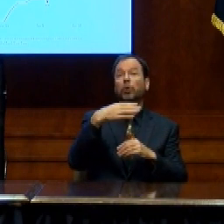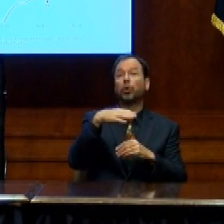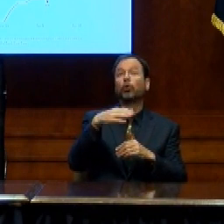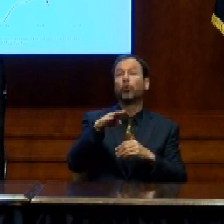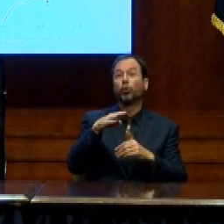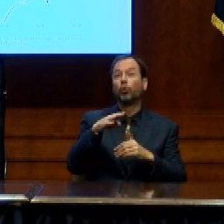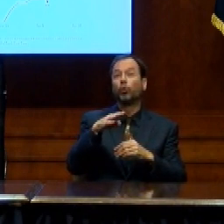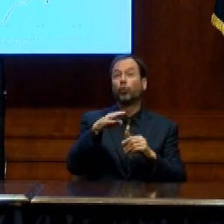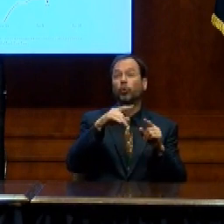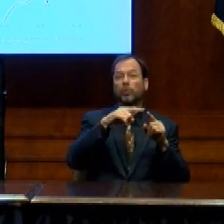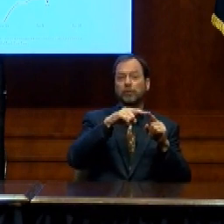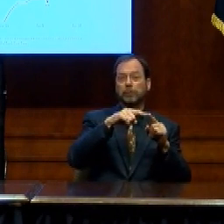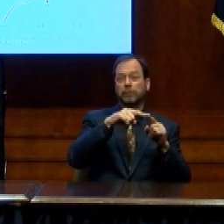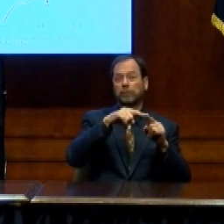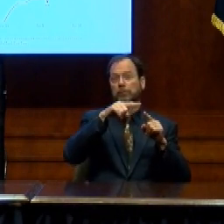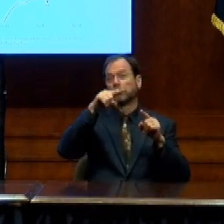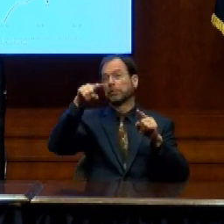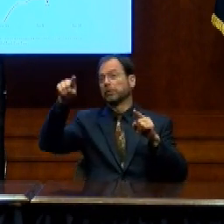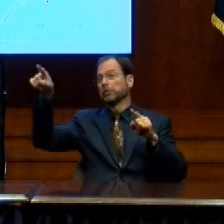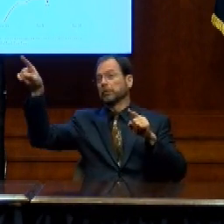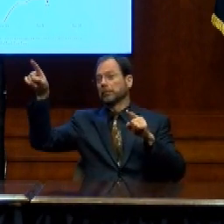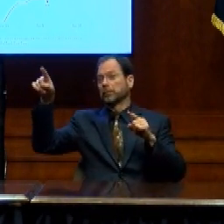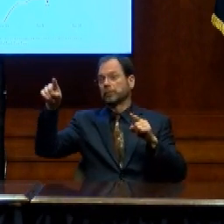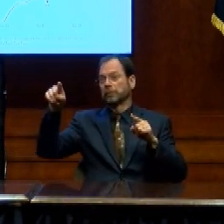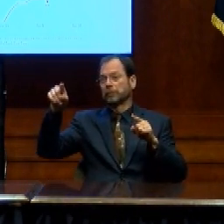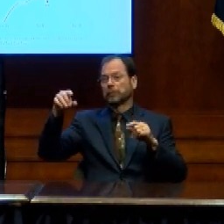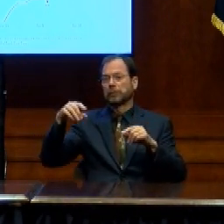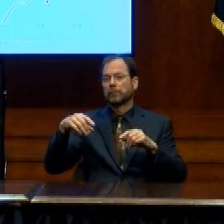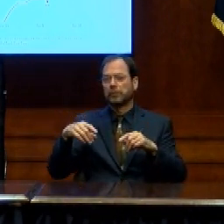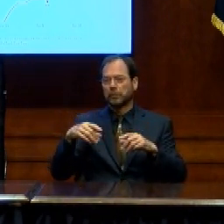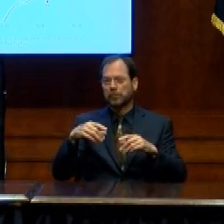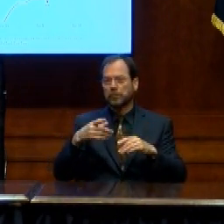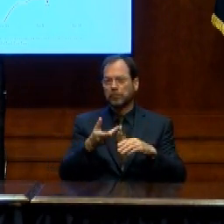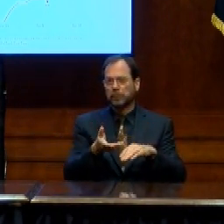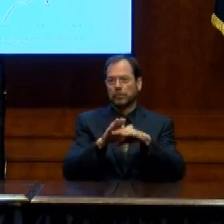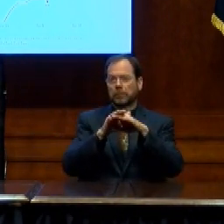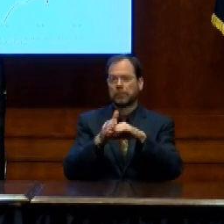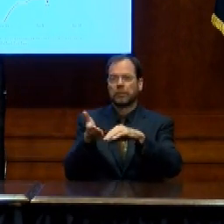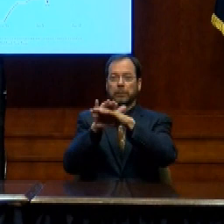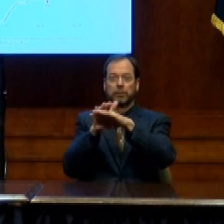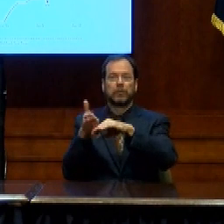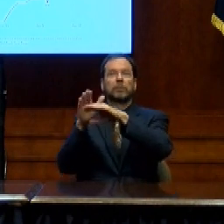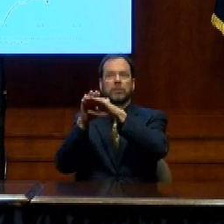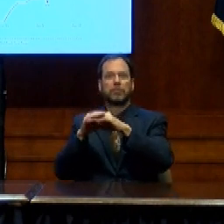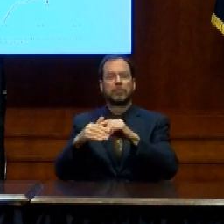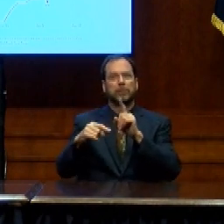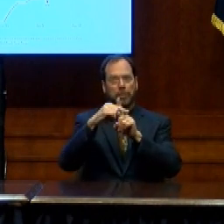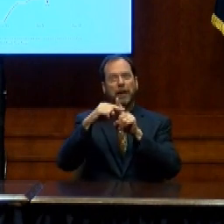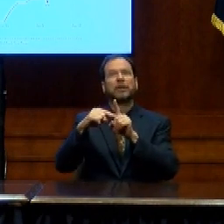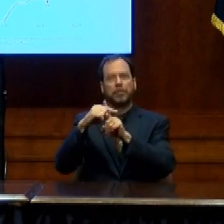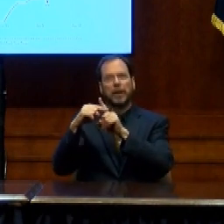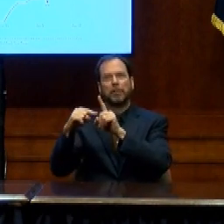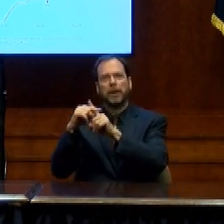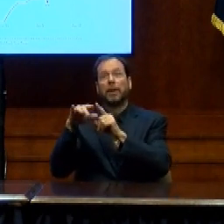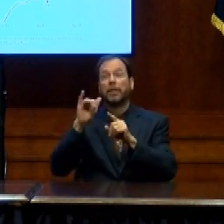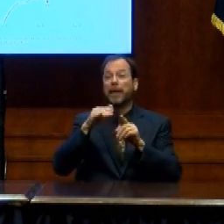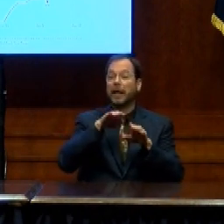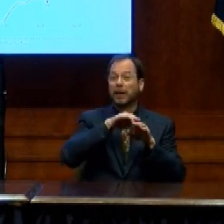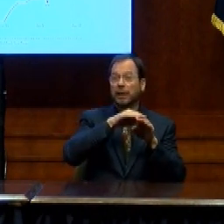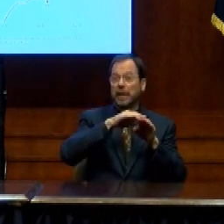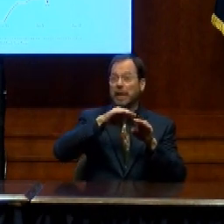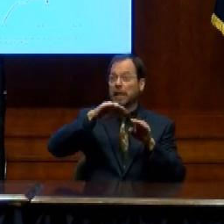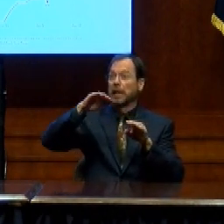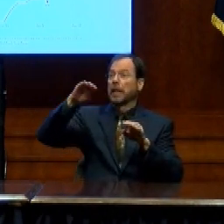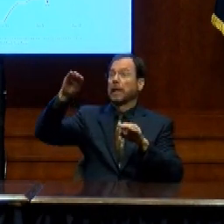blue line, which is the total number of people added on top of each other every single day who are testing positive, that